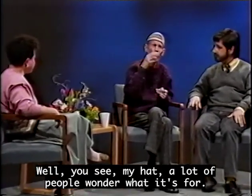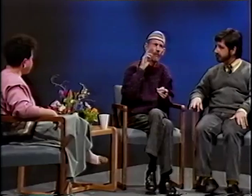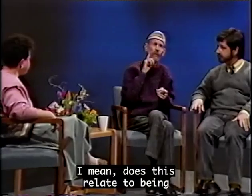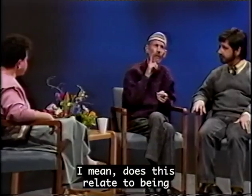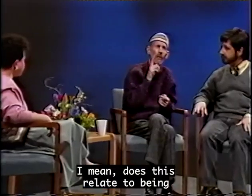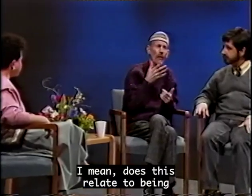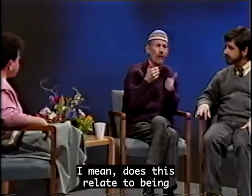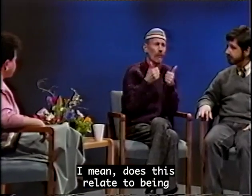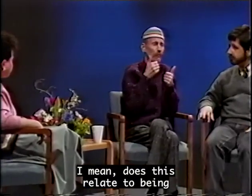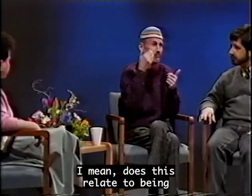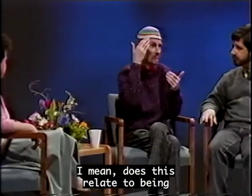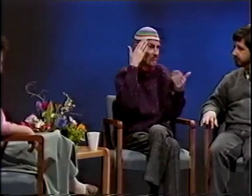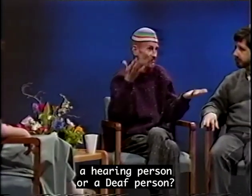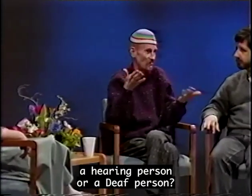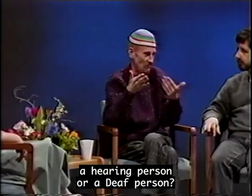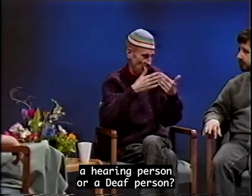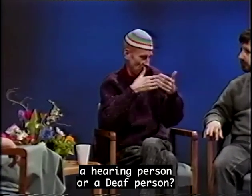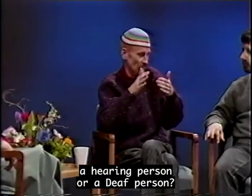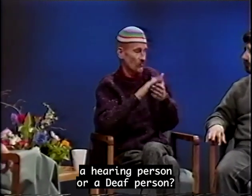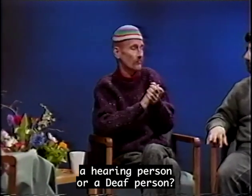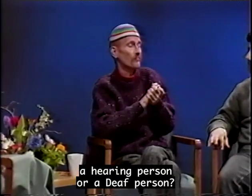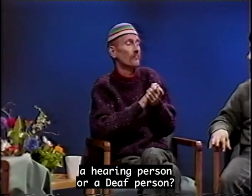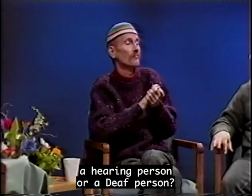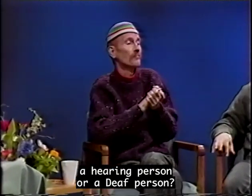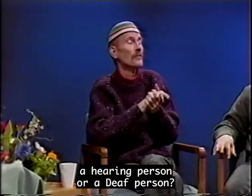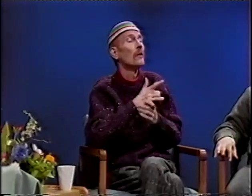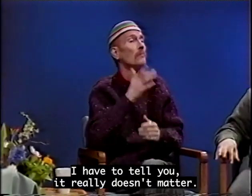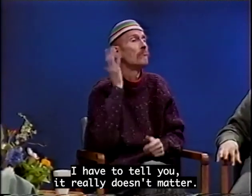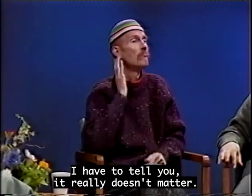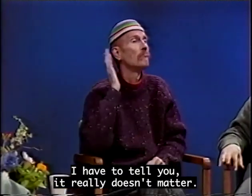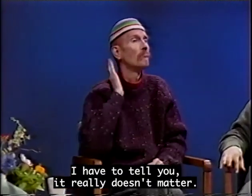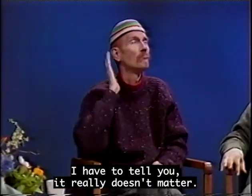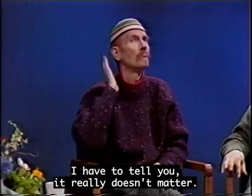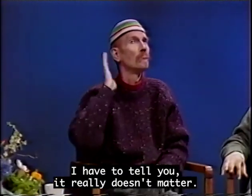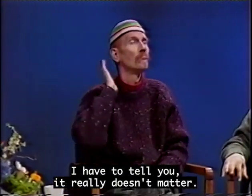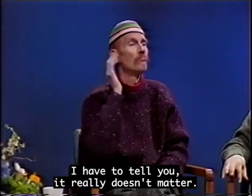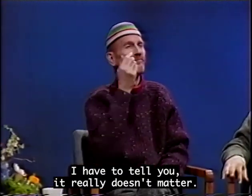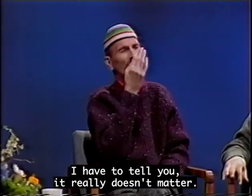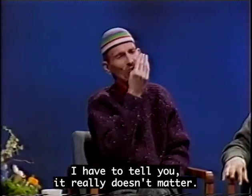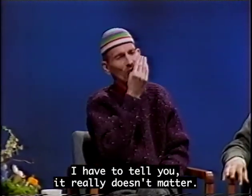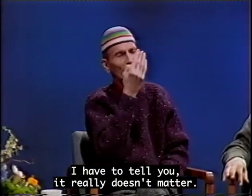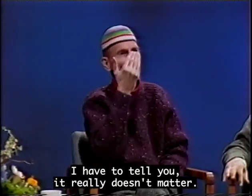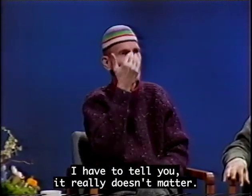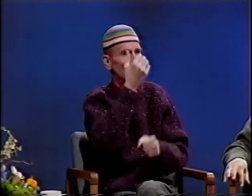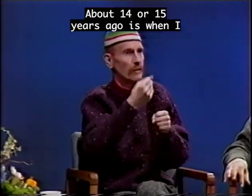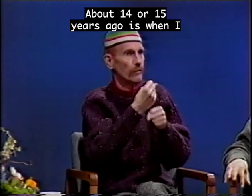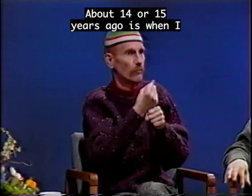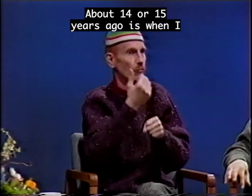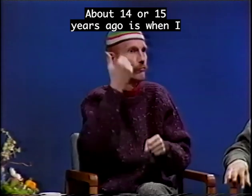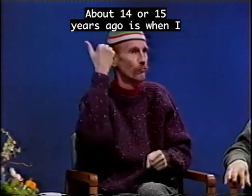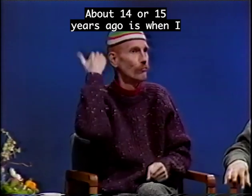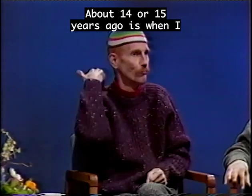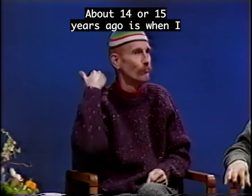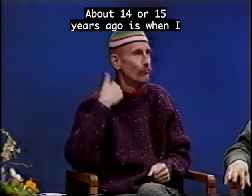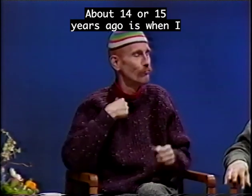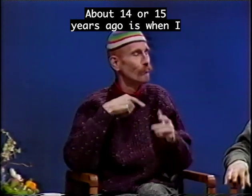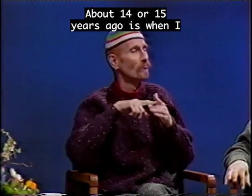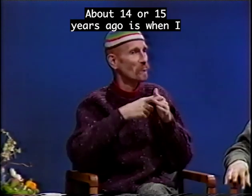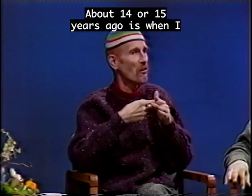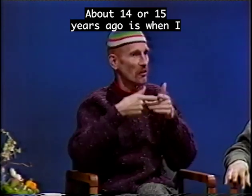I mean, does this relate to being a hearing person or a deaf person? I have to tell you, it really doesn't matter. About 14 or 15 years